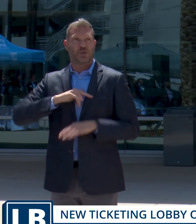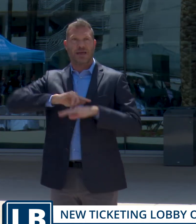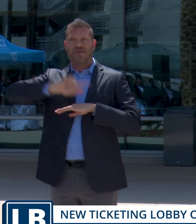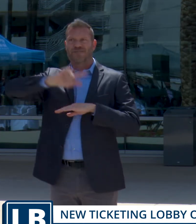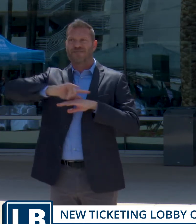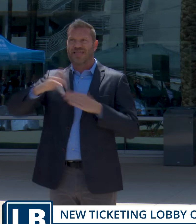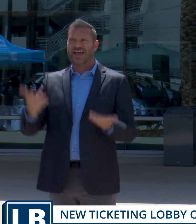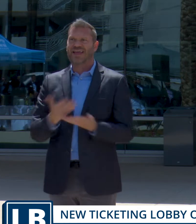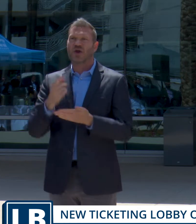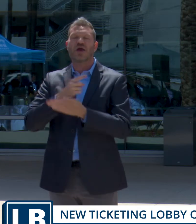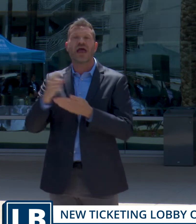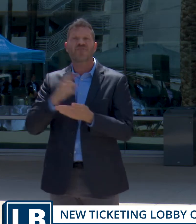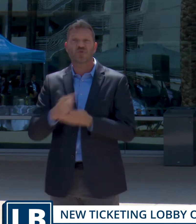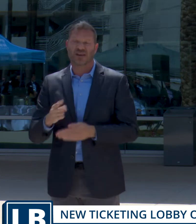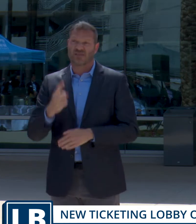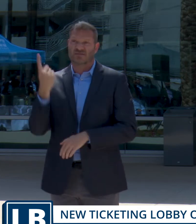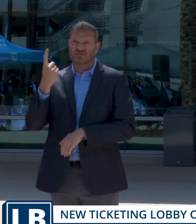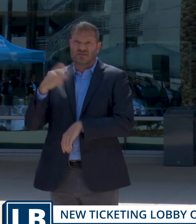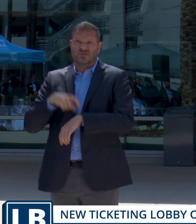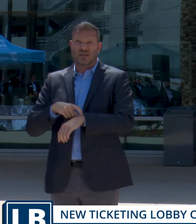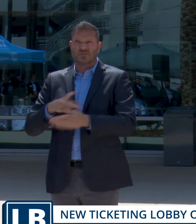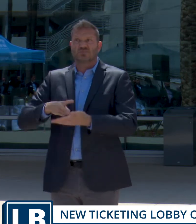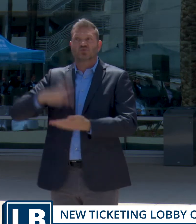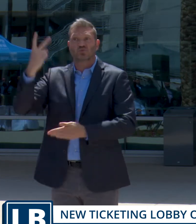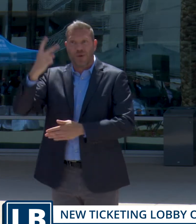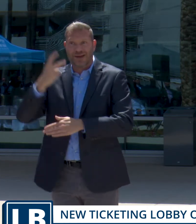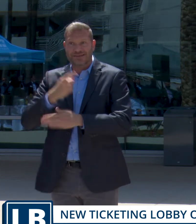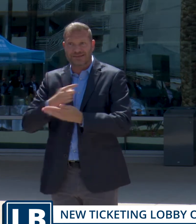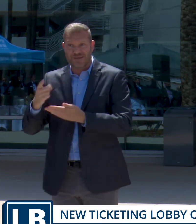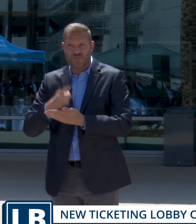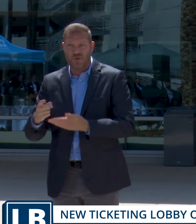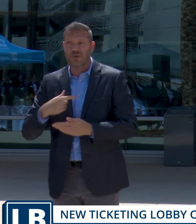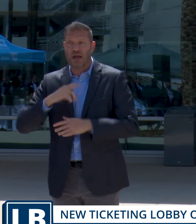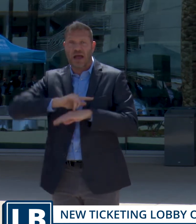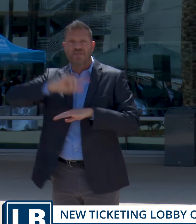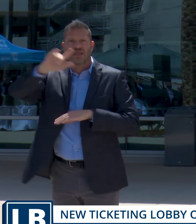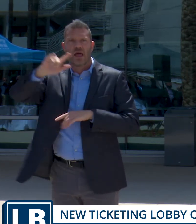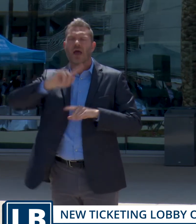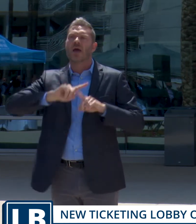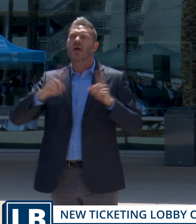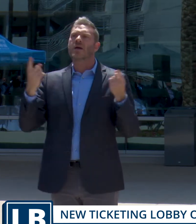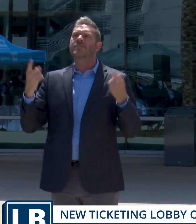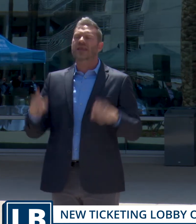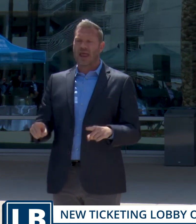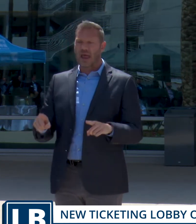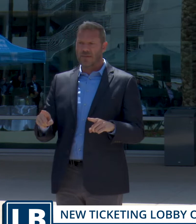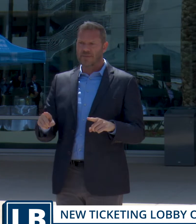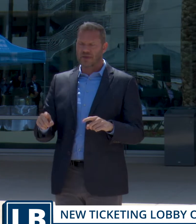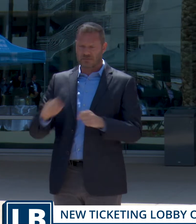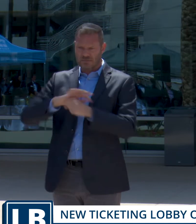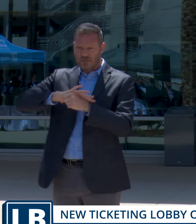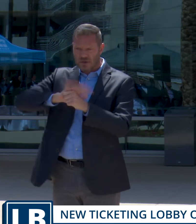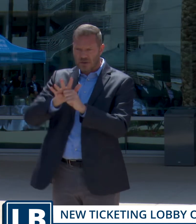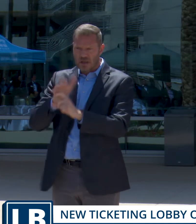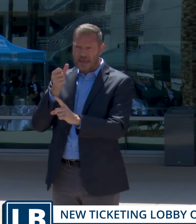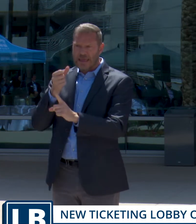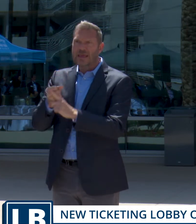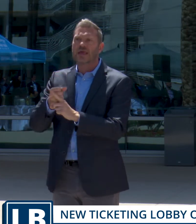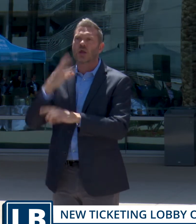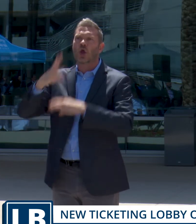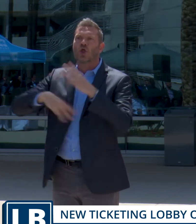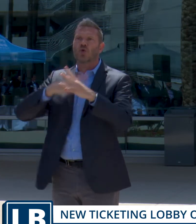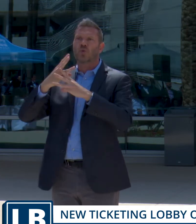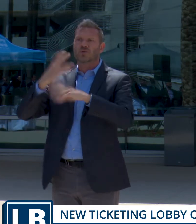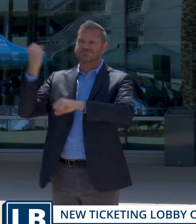week, sometimes twice a week. But I have to say, when the world stopped and everybody just didn't know what to